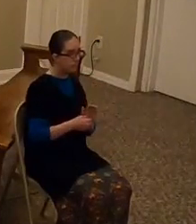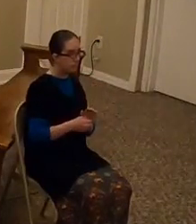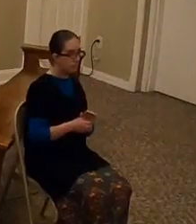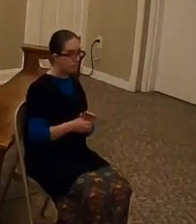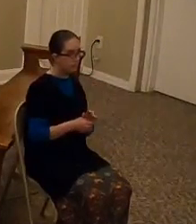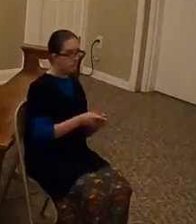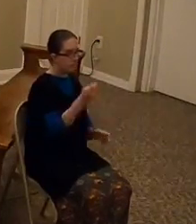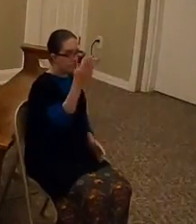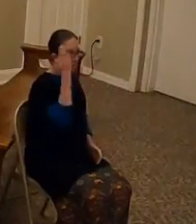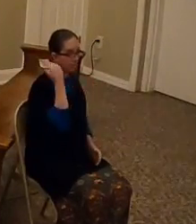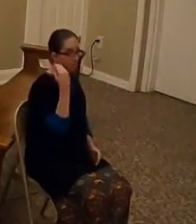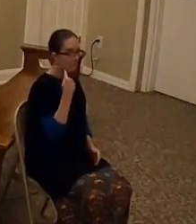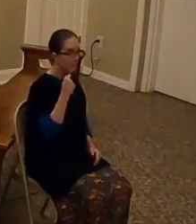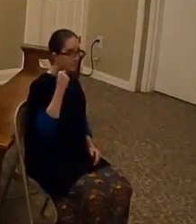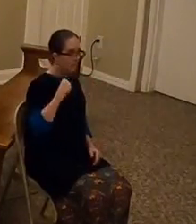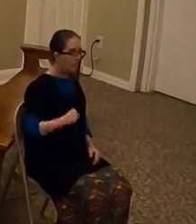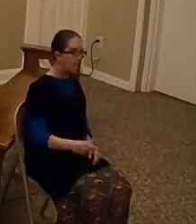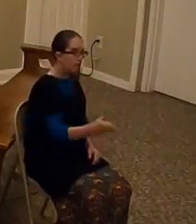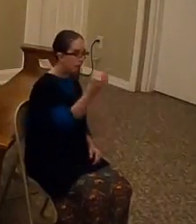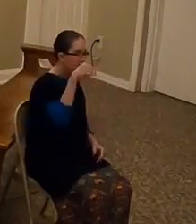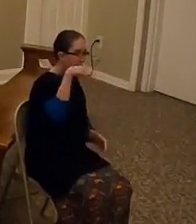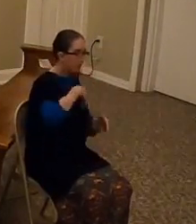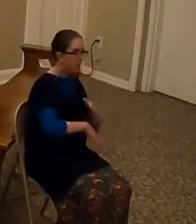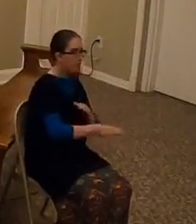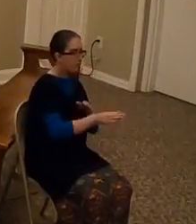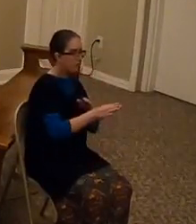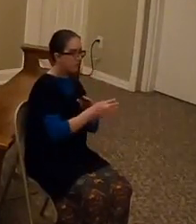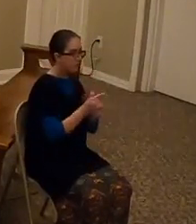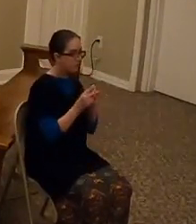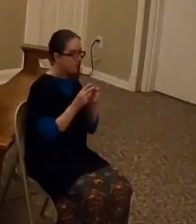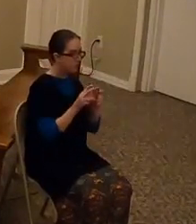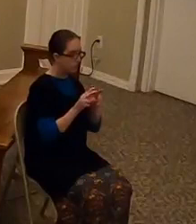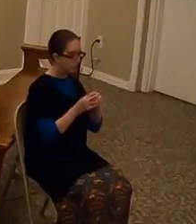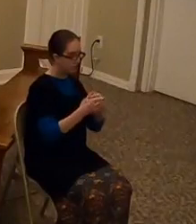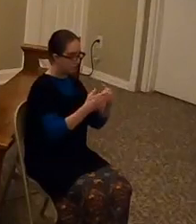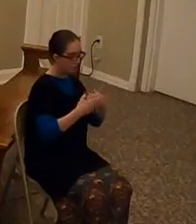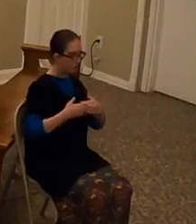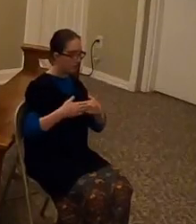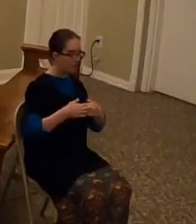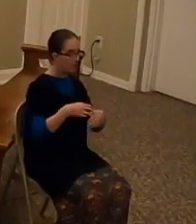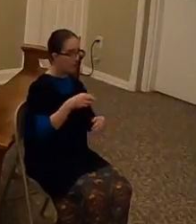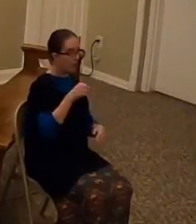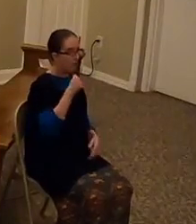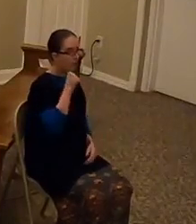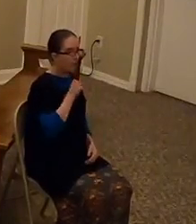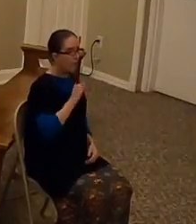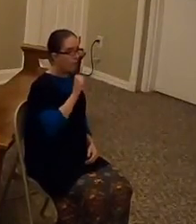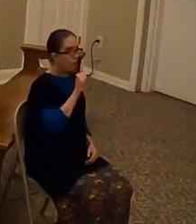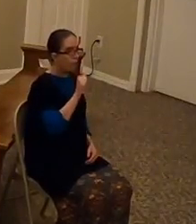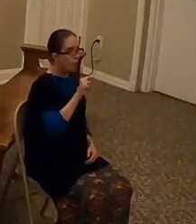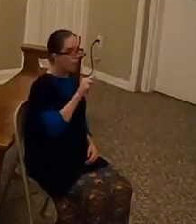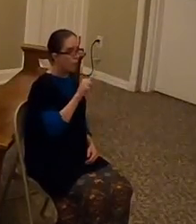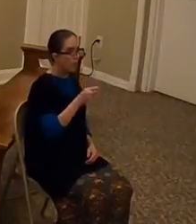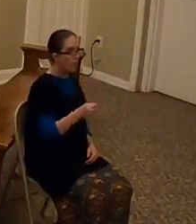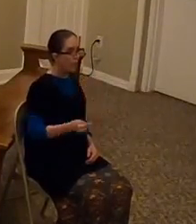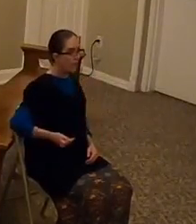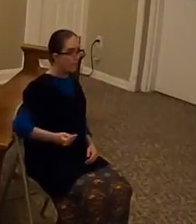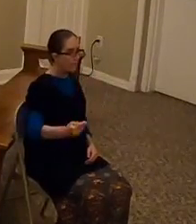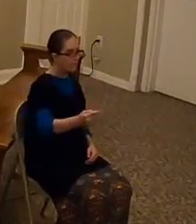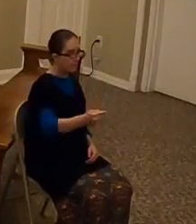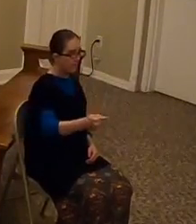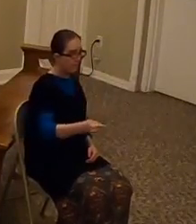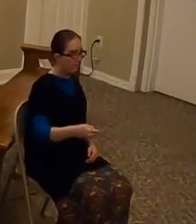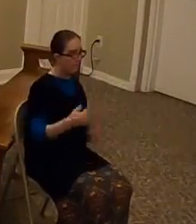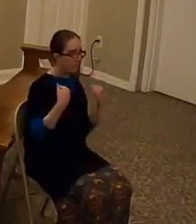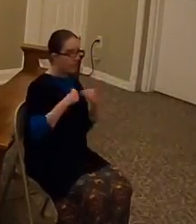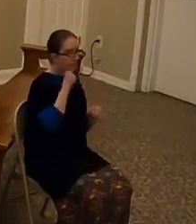42. "Now it came to pass, they went, that he entered into a certain village, and a certain woman called Martha received him into her house. And